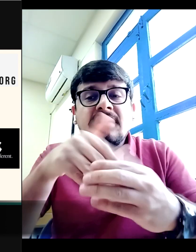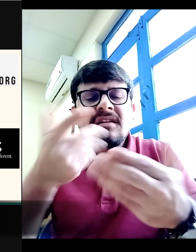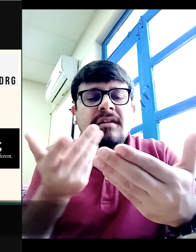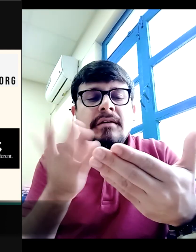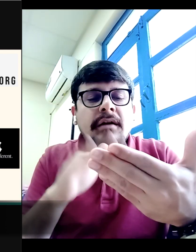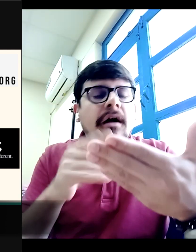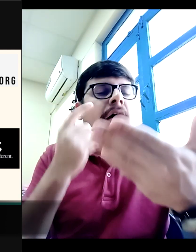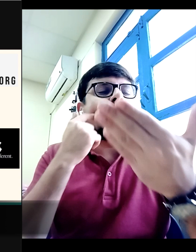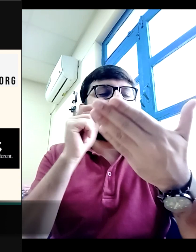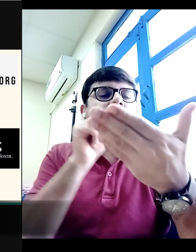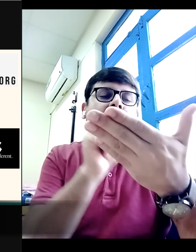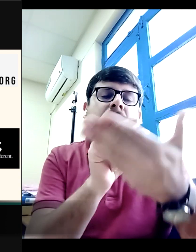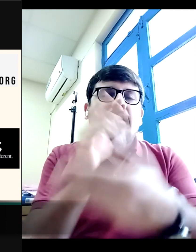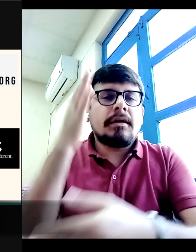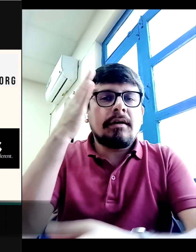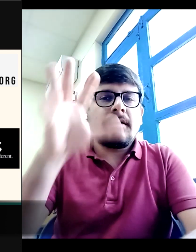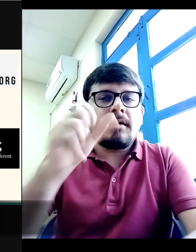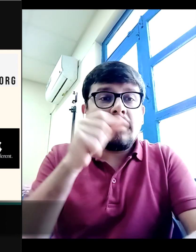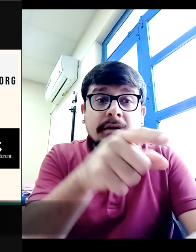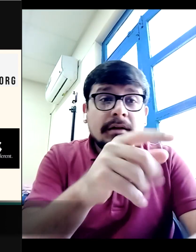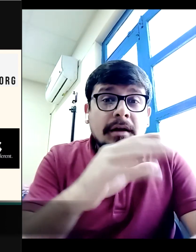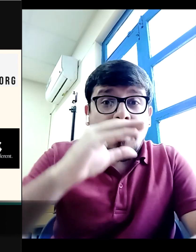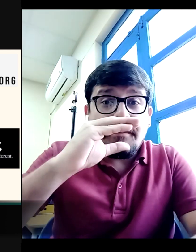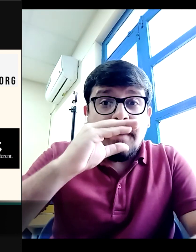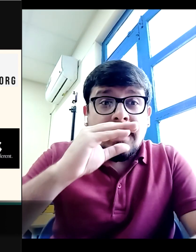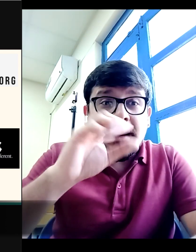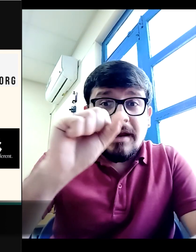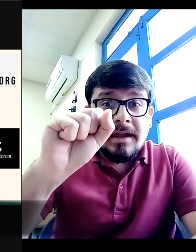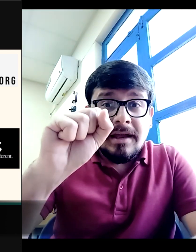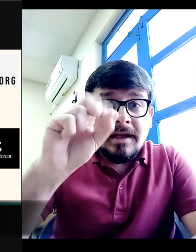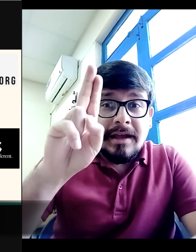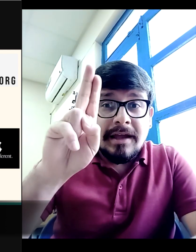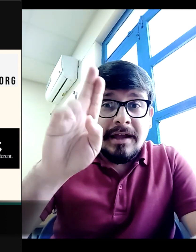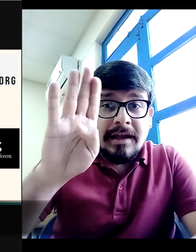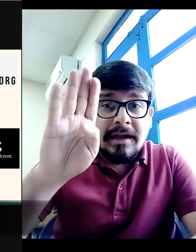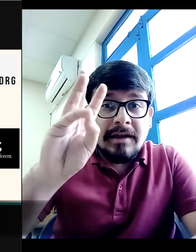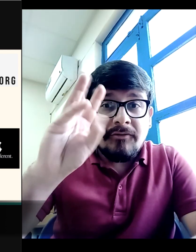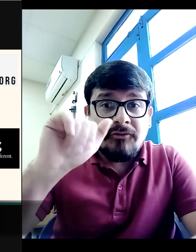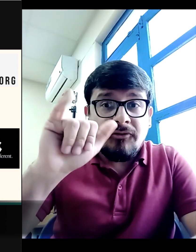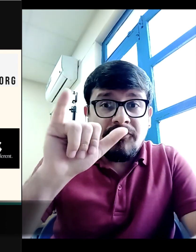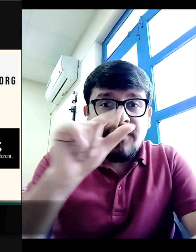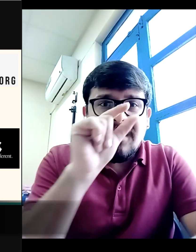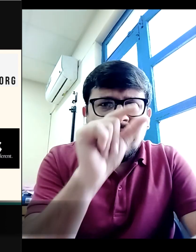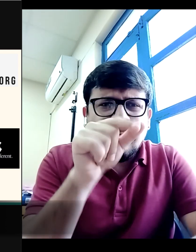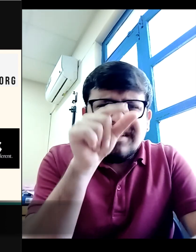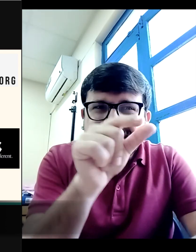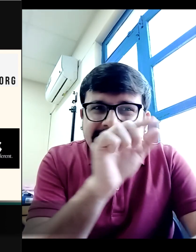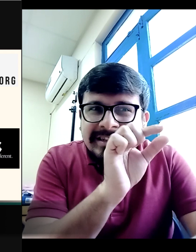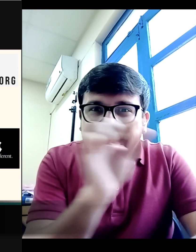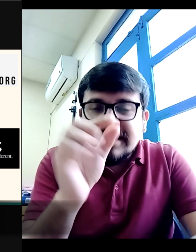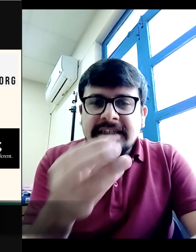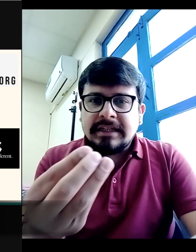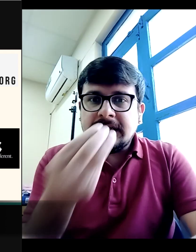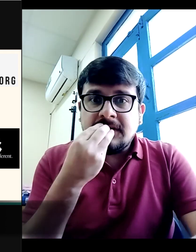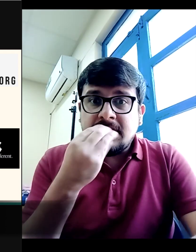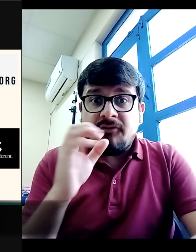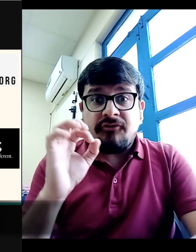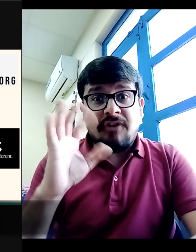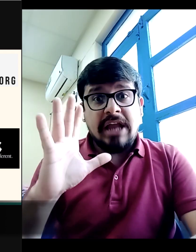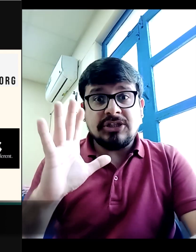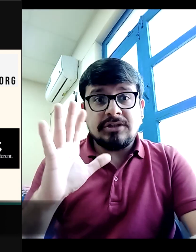Fresh. So when you think about Subway, you think about their mission, you think about their